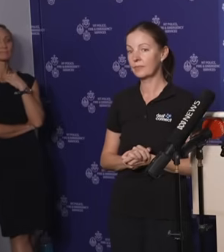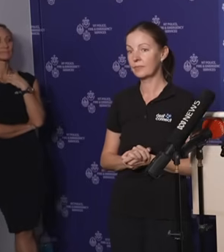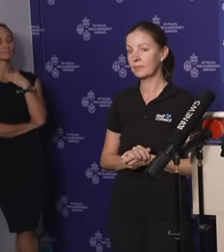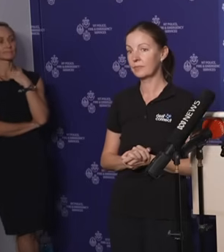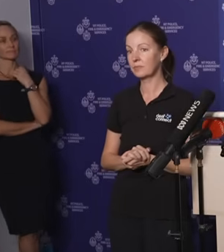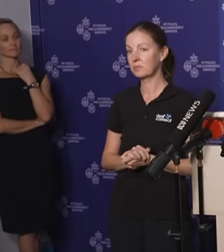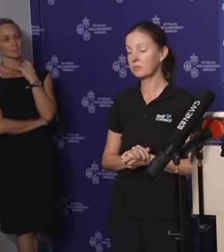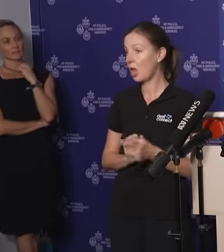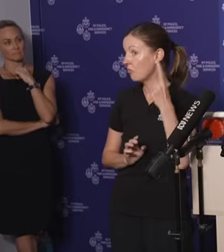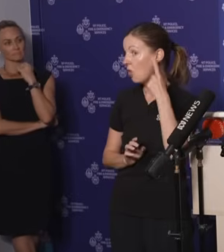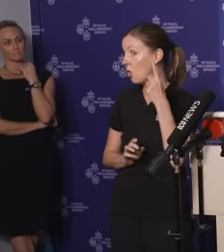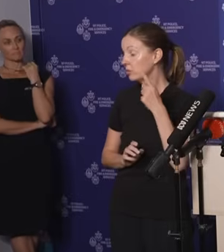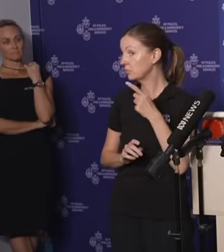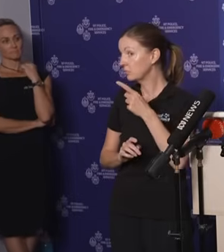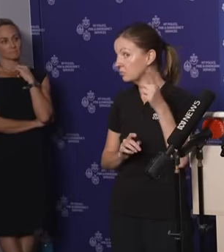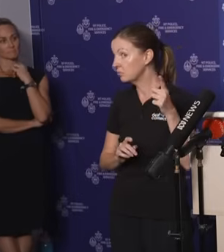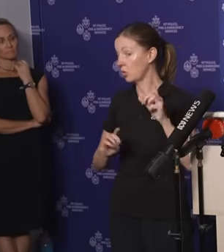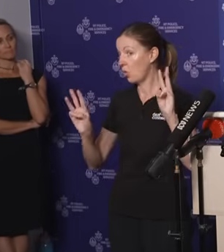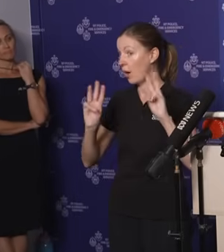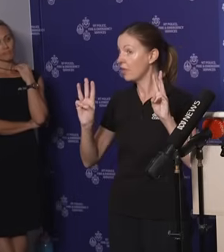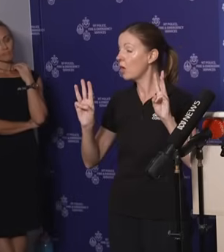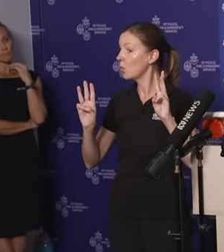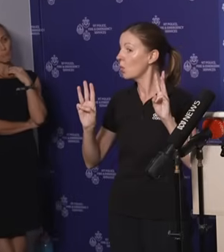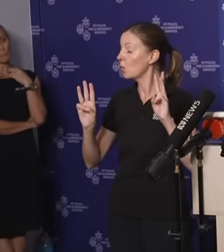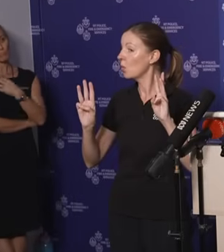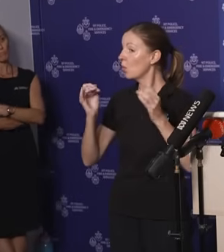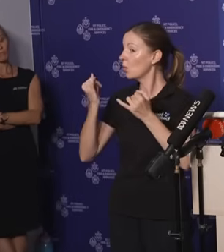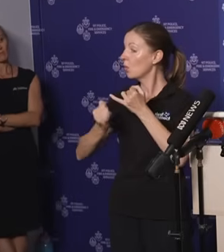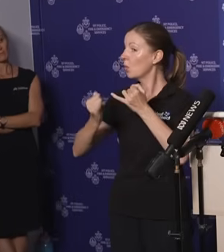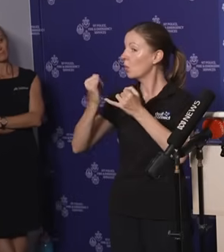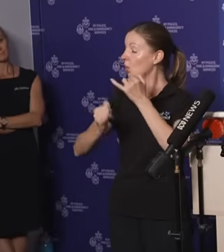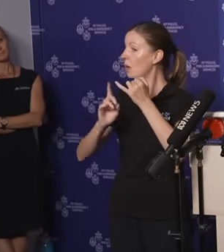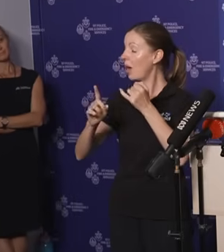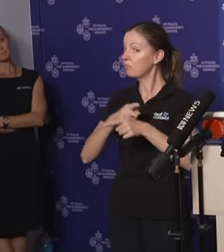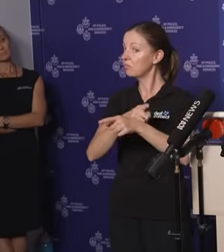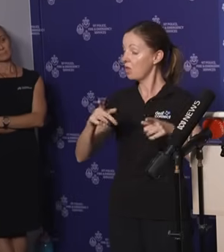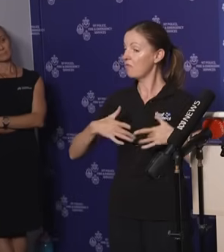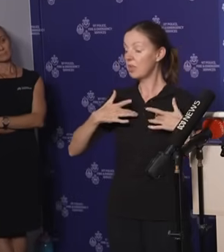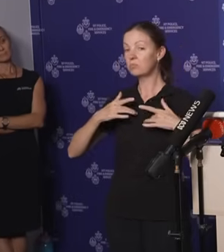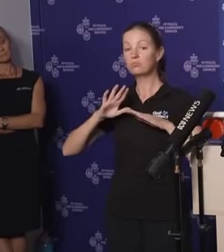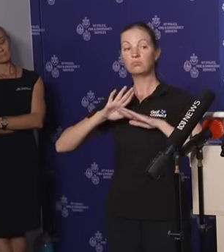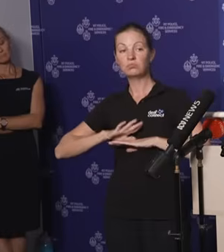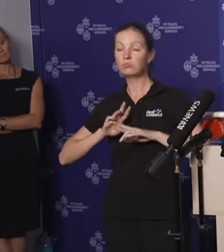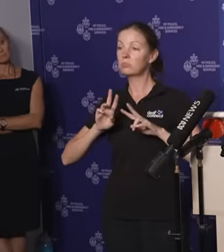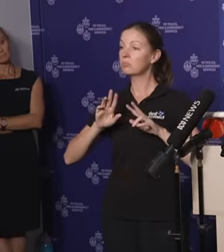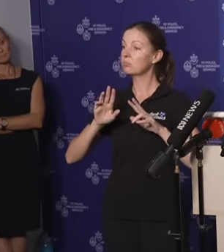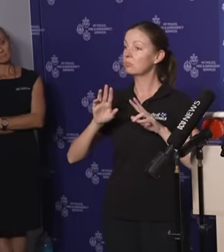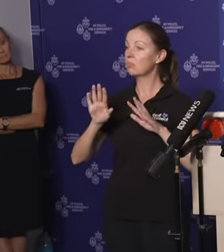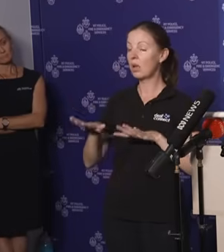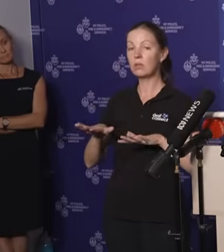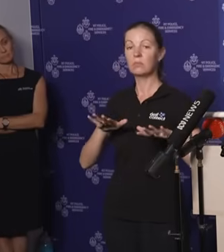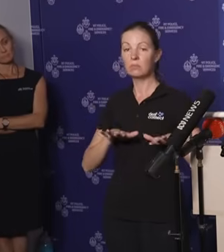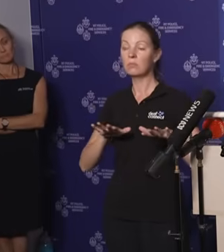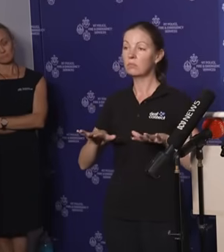I've heard reports that the weather is increasing, but they are still calm. Free.